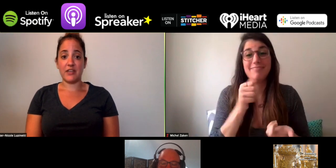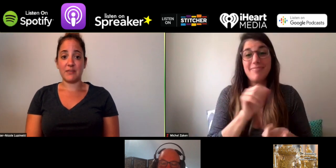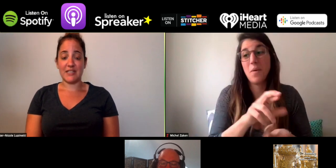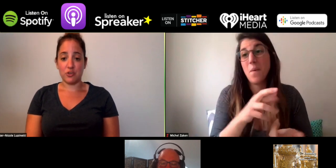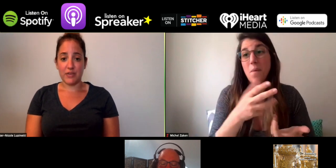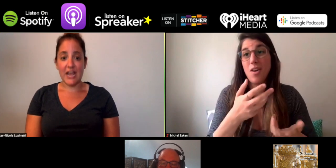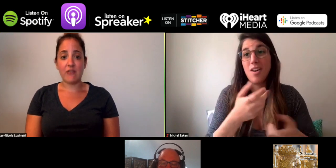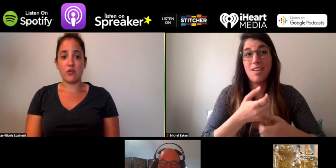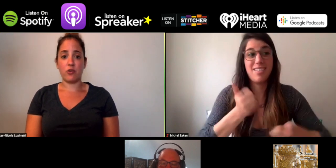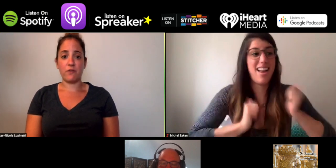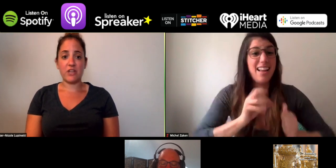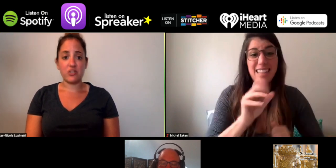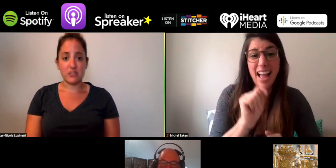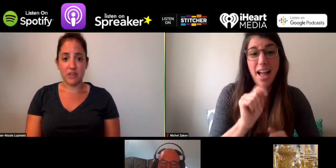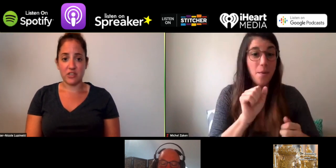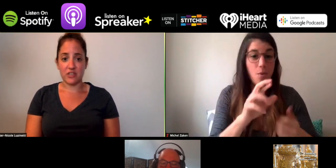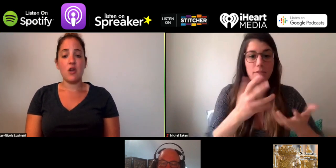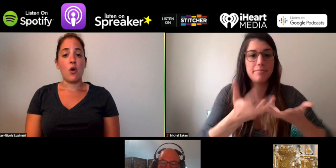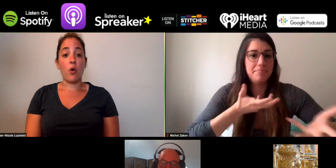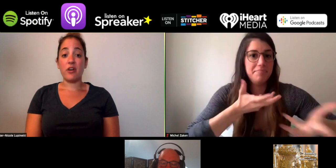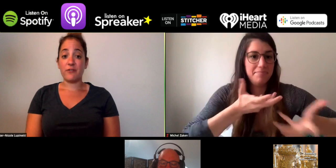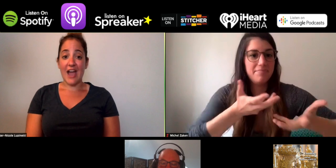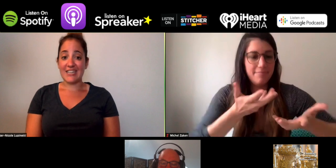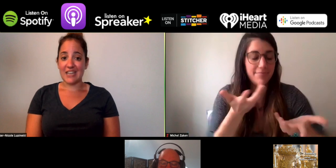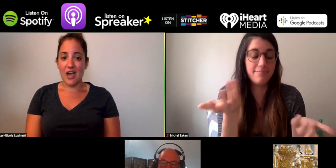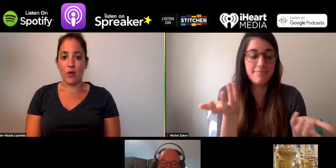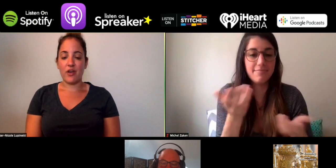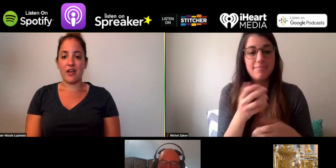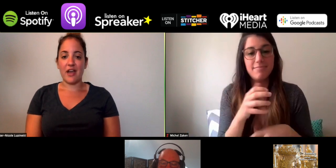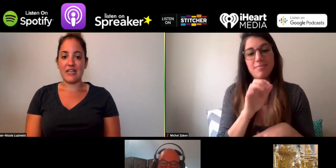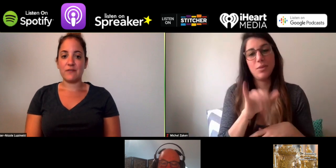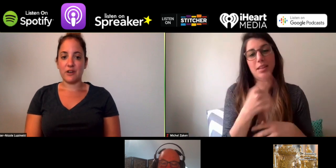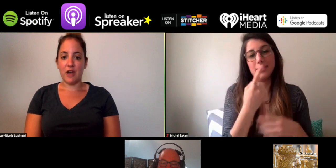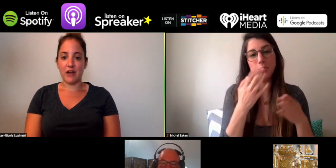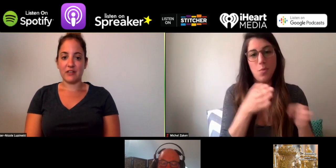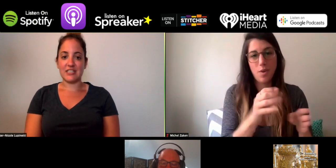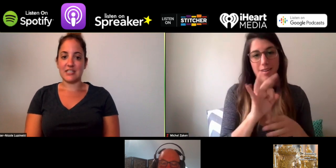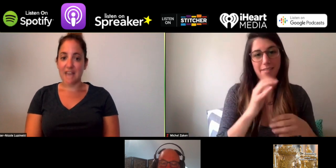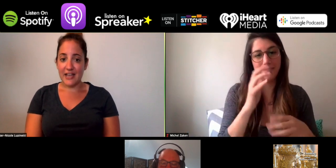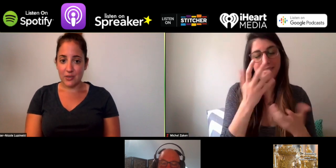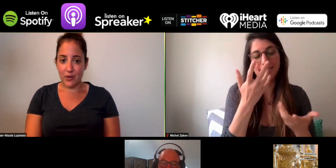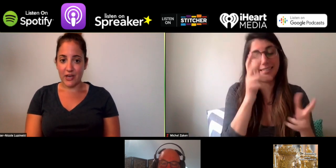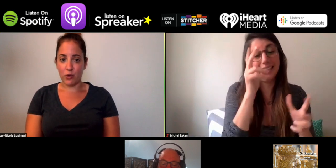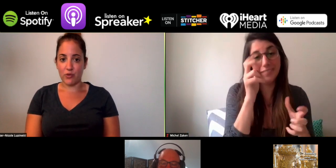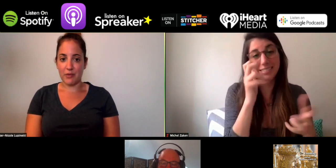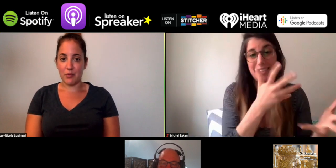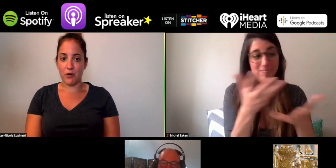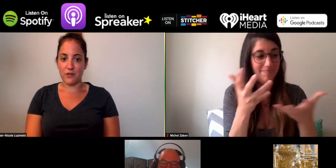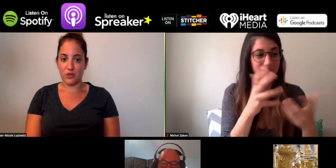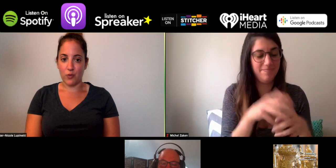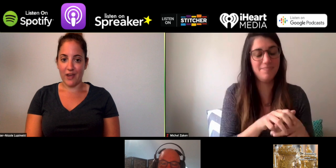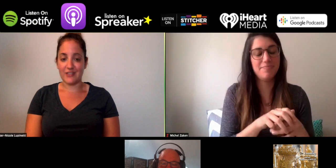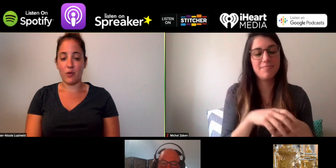to things based on their behavior or their facial expressions, or if they're acting out, I need to figure out how to listen to that so I can work with them in a